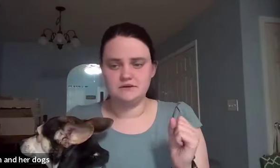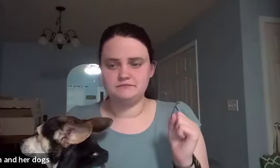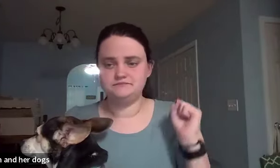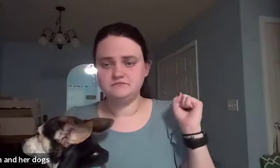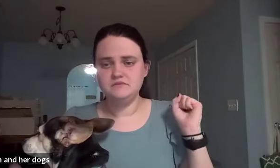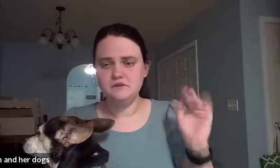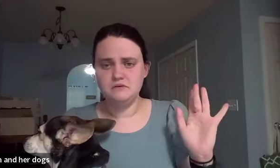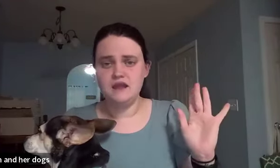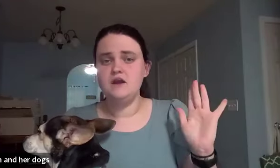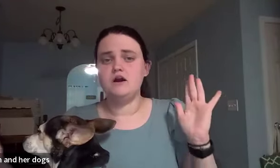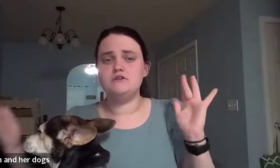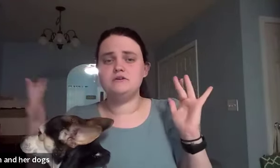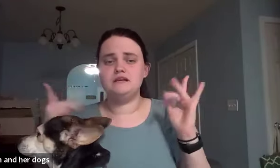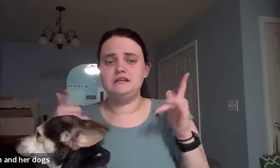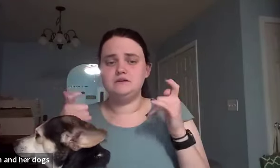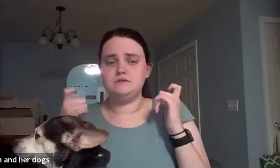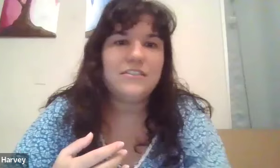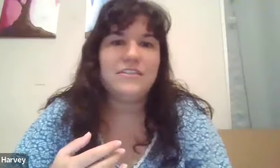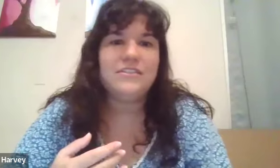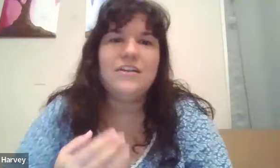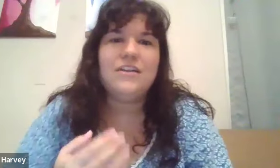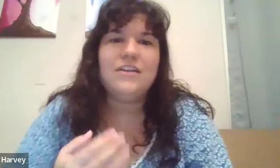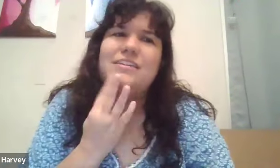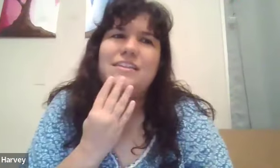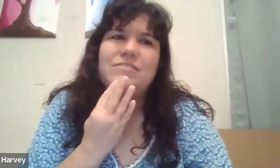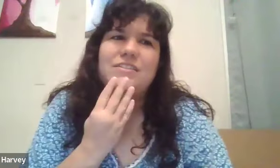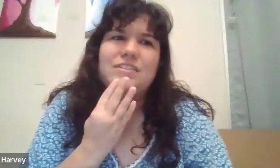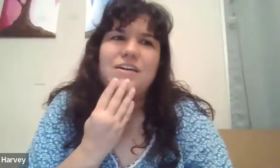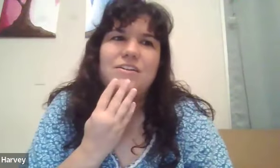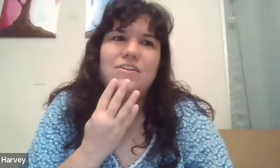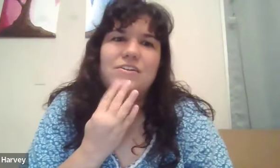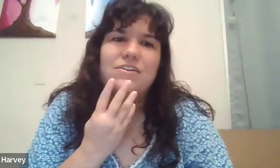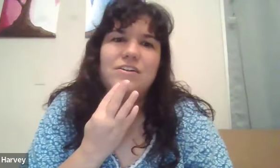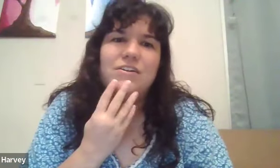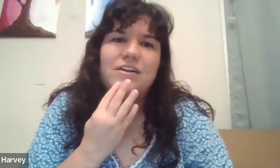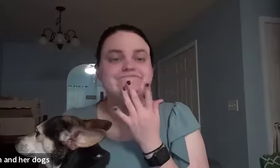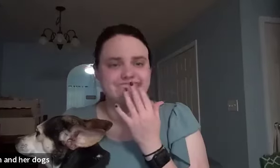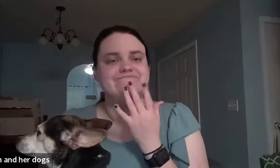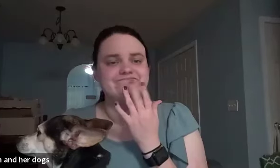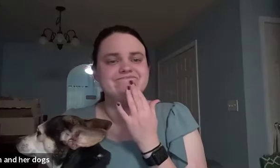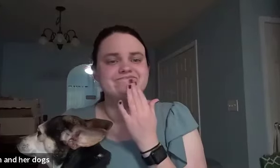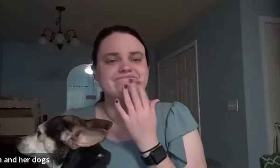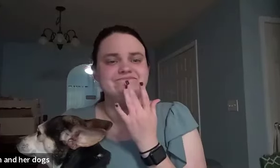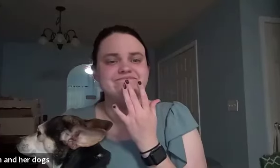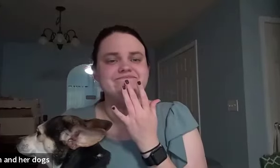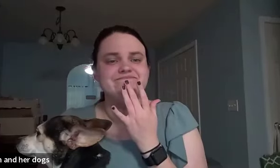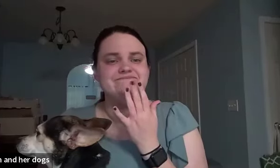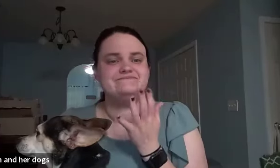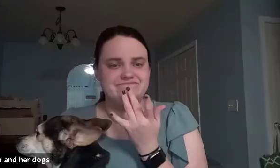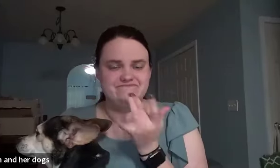So, okay. Are there Forget, any? is color, I think it was this color. Color, so favorite color.